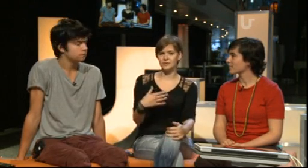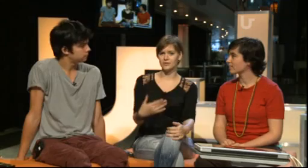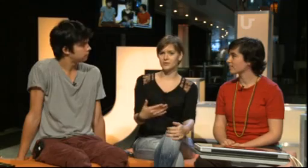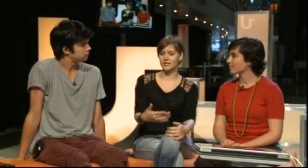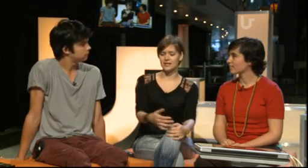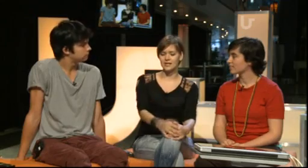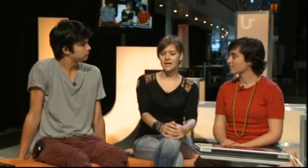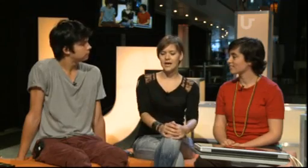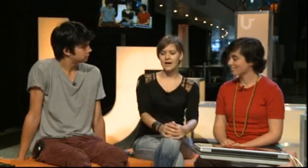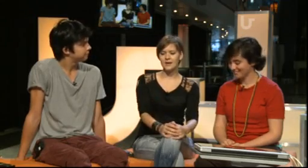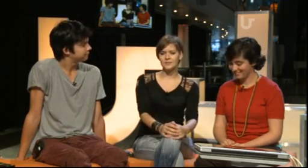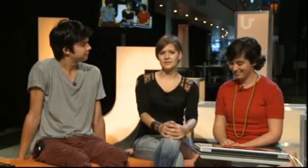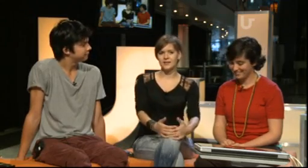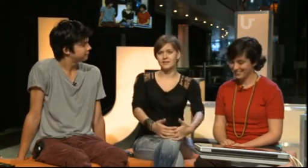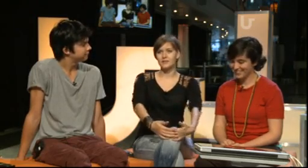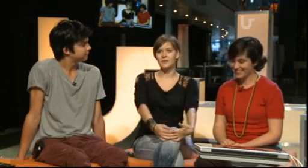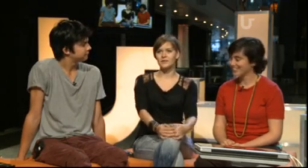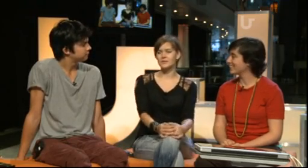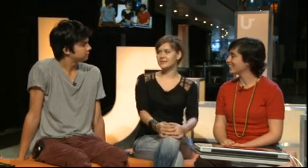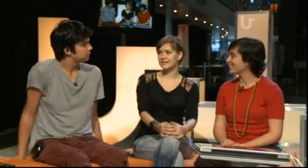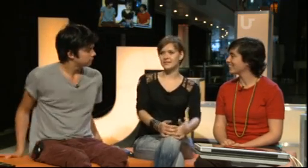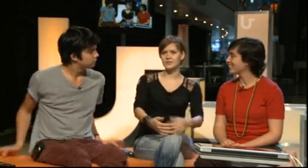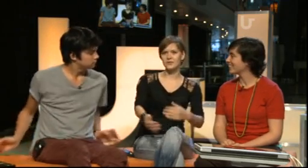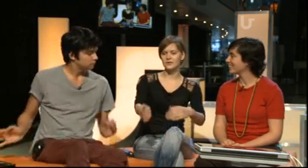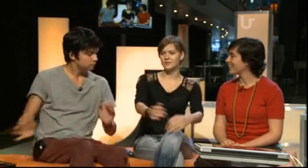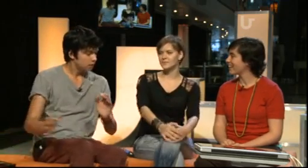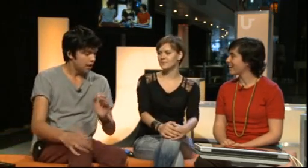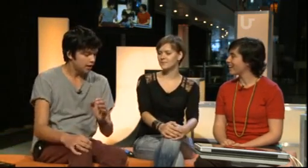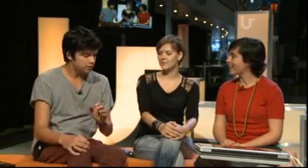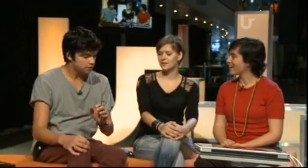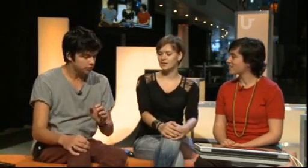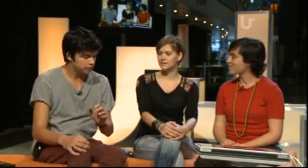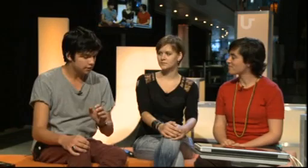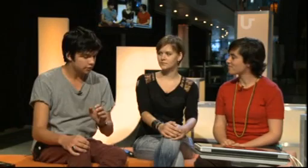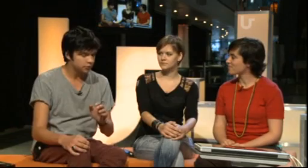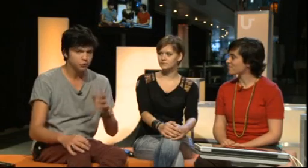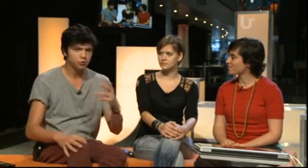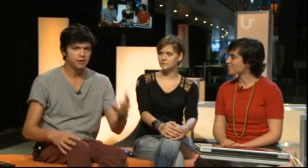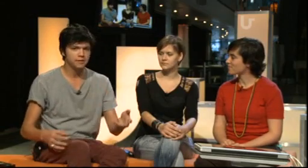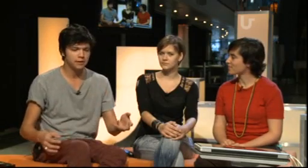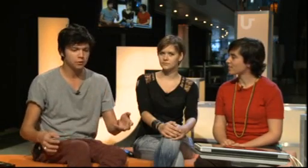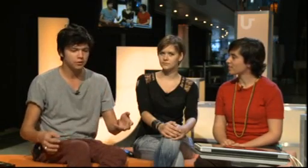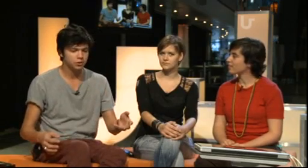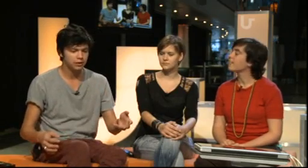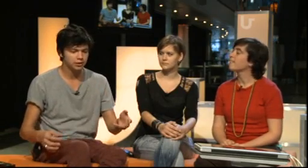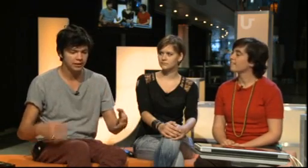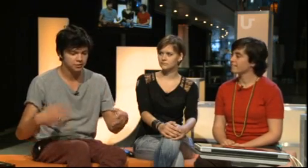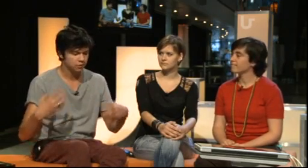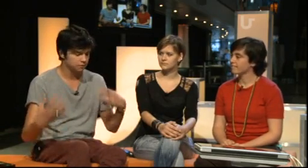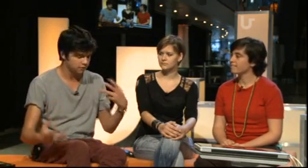doing storytelling. And I decided, oh, well, I might as well stay for the long haul. And does learning sign language, because when you learn another language, it changes the way you think